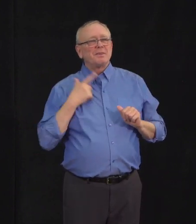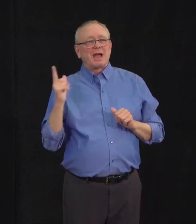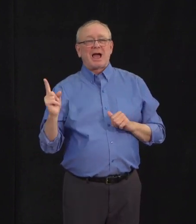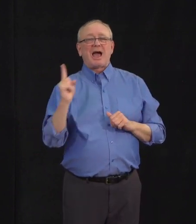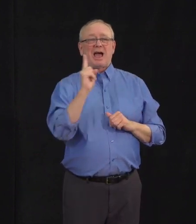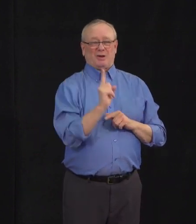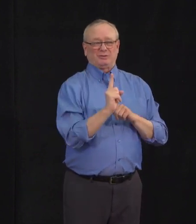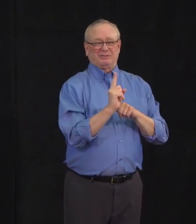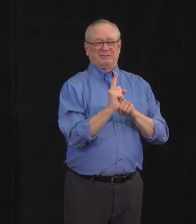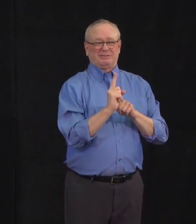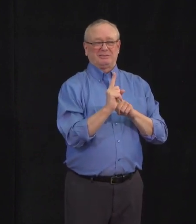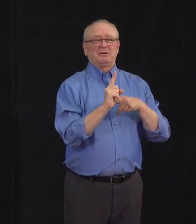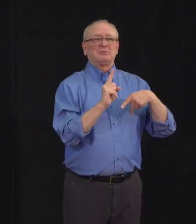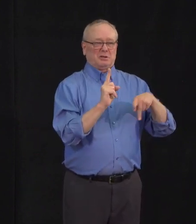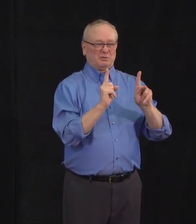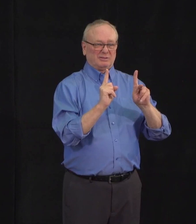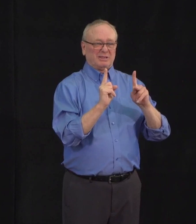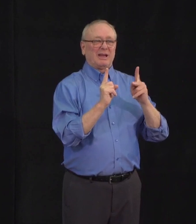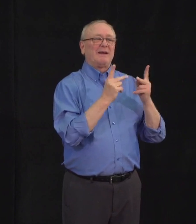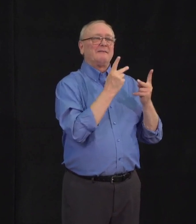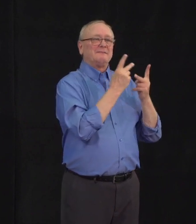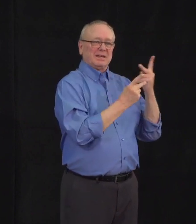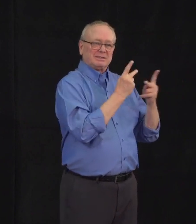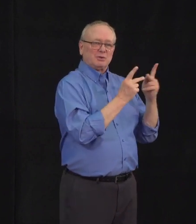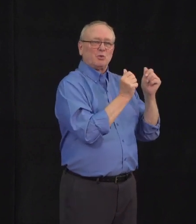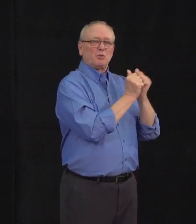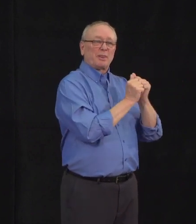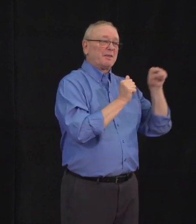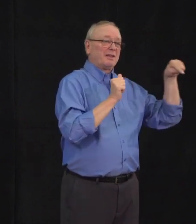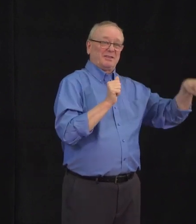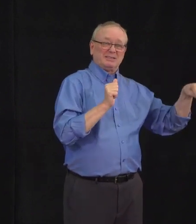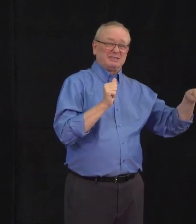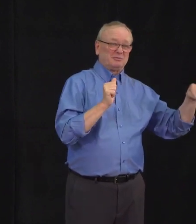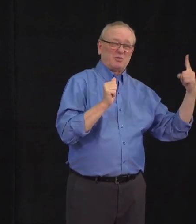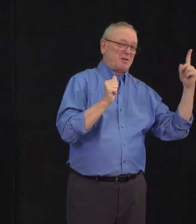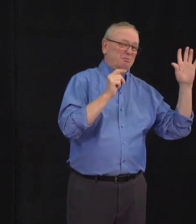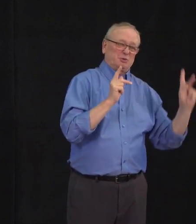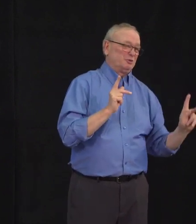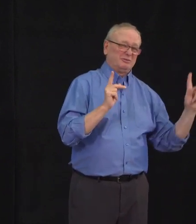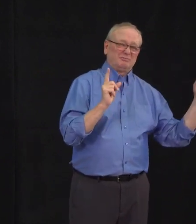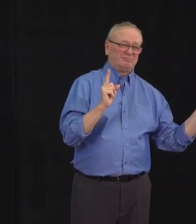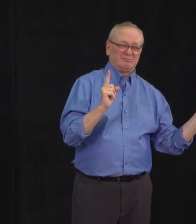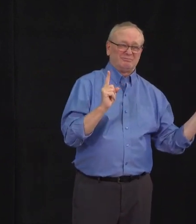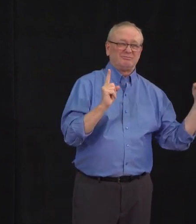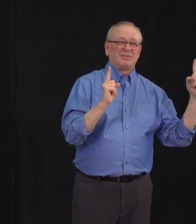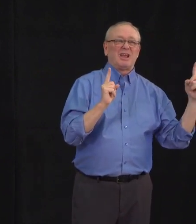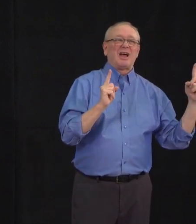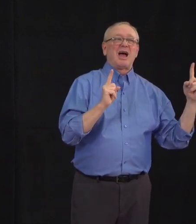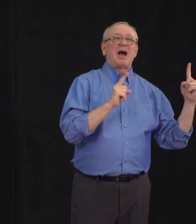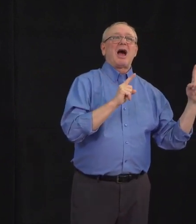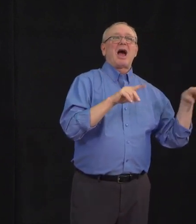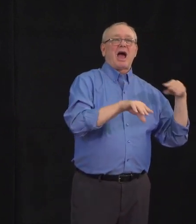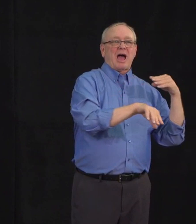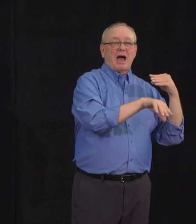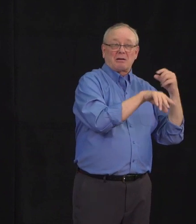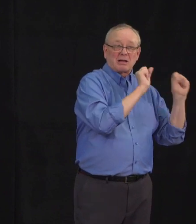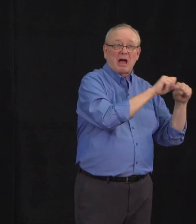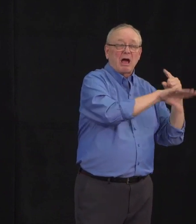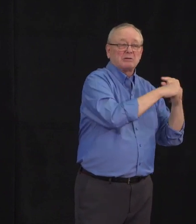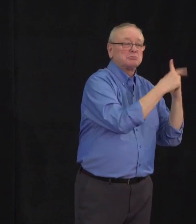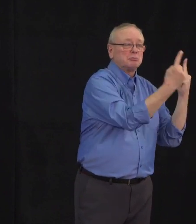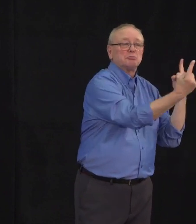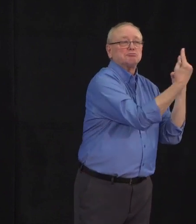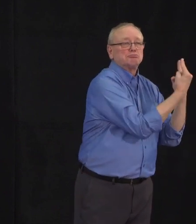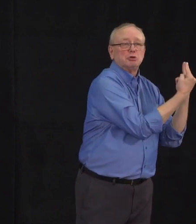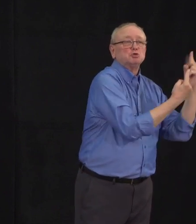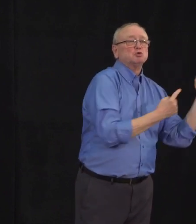be able to have an outdoor visit with their essential visitor and one other person. So they can visit outdoors with 2 people,